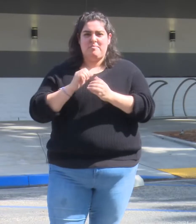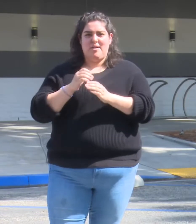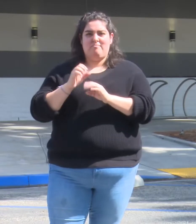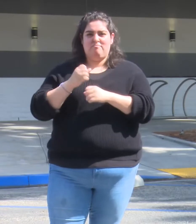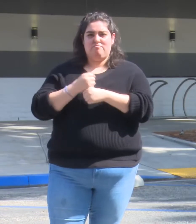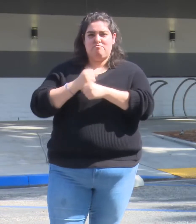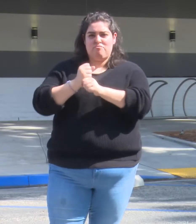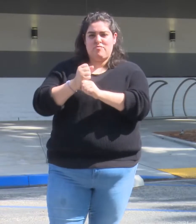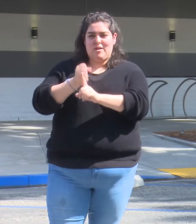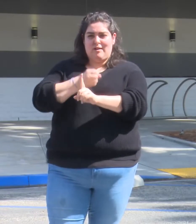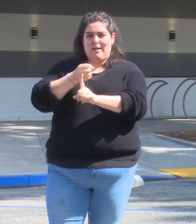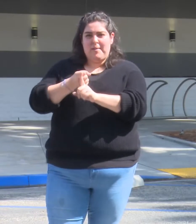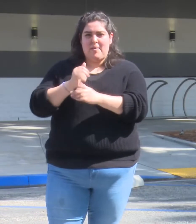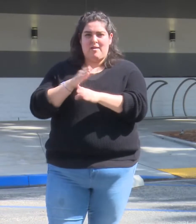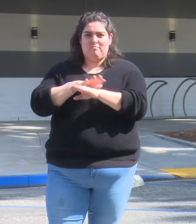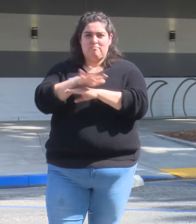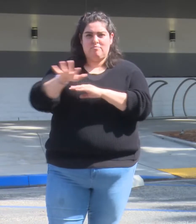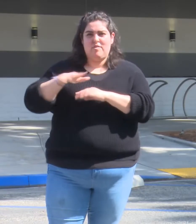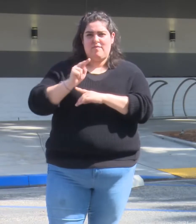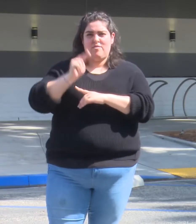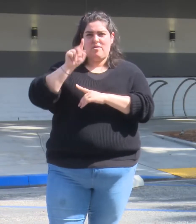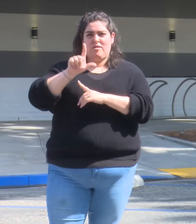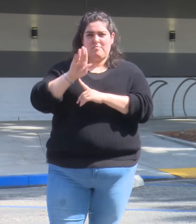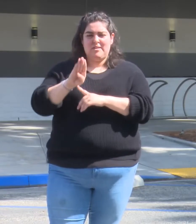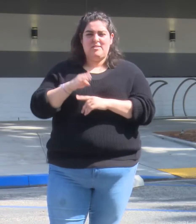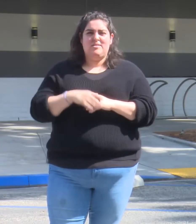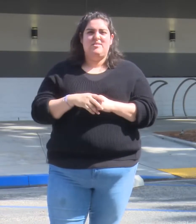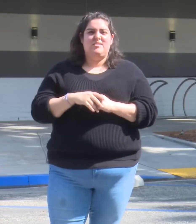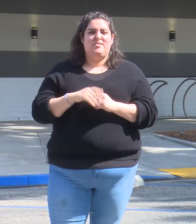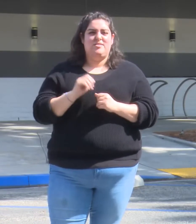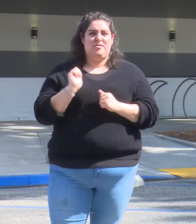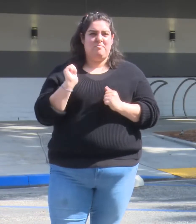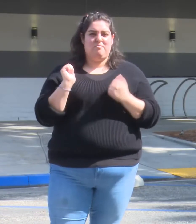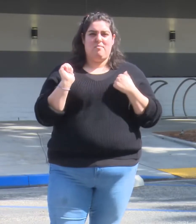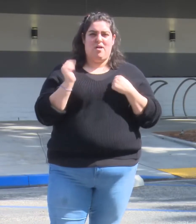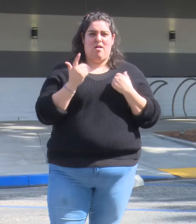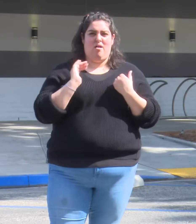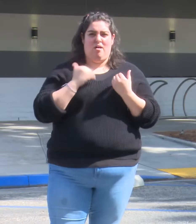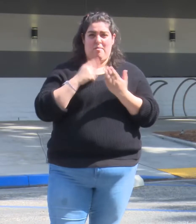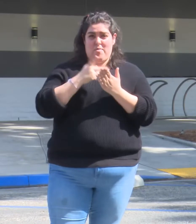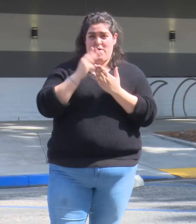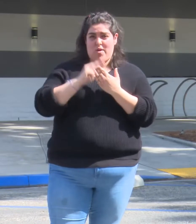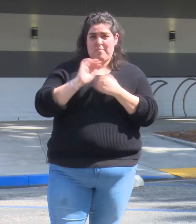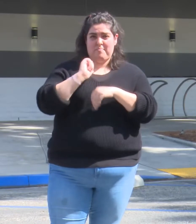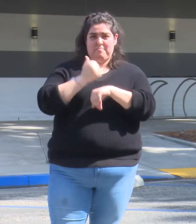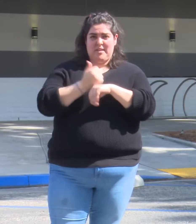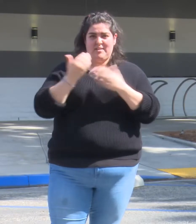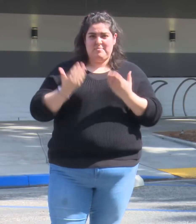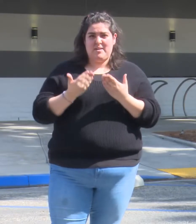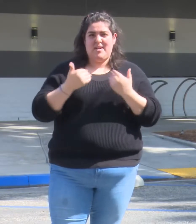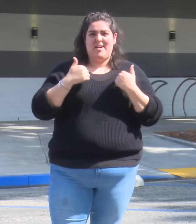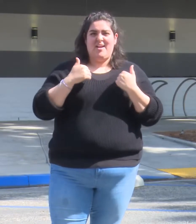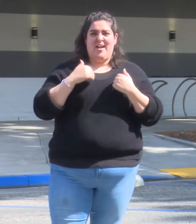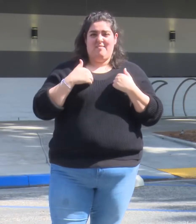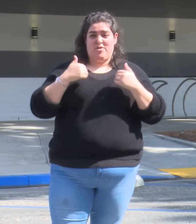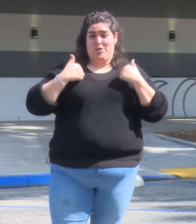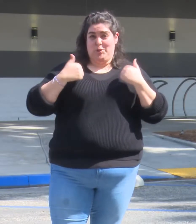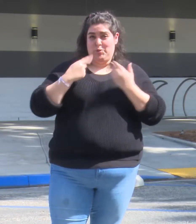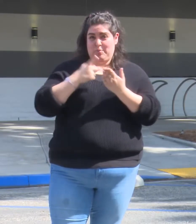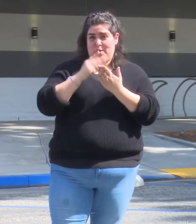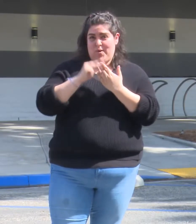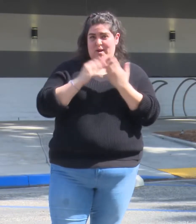previously mentioned, the Office of Youth Development is based out of the Ronald R. Arias Health Equity Center, and we're happy to have a youth leader say a few words with us